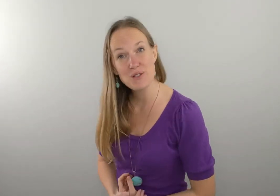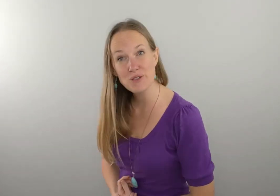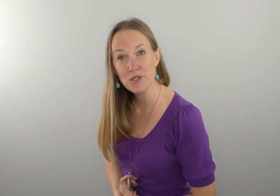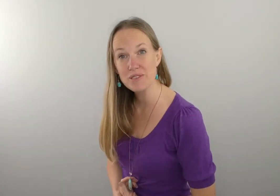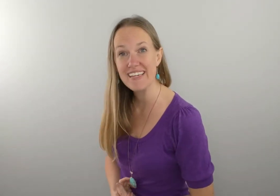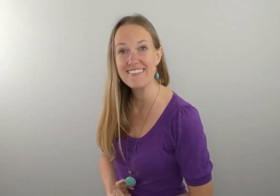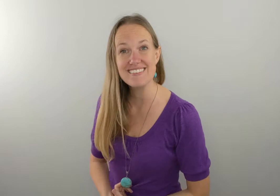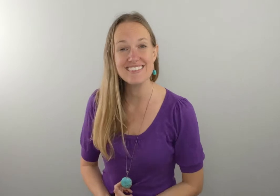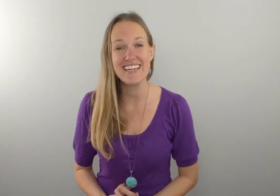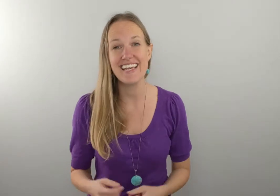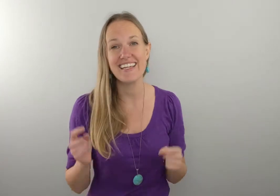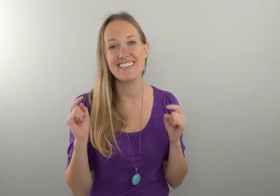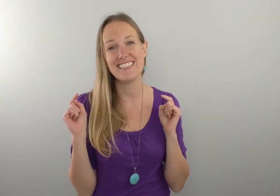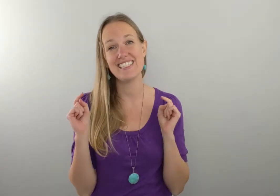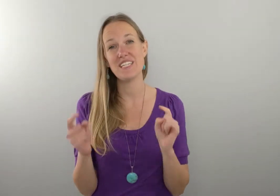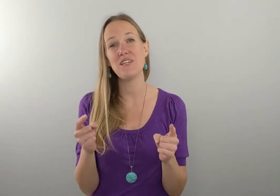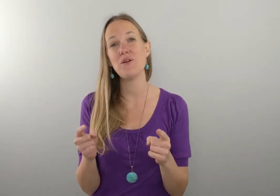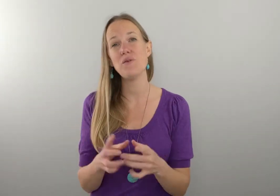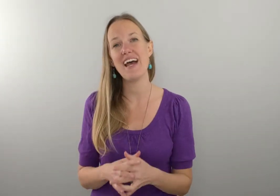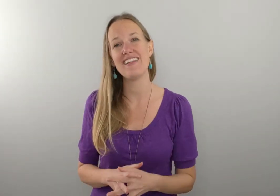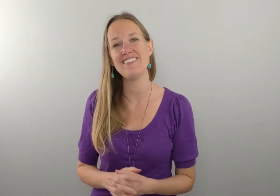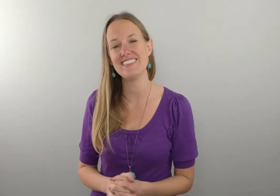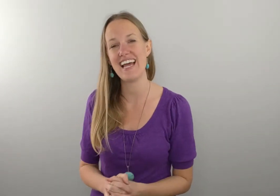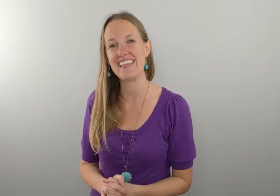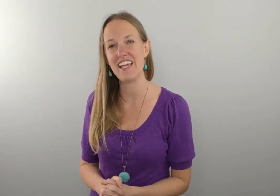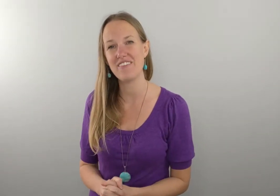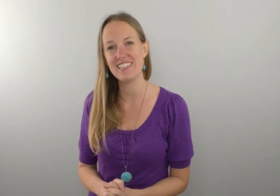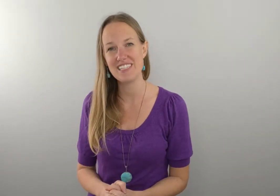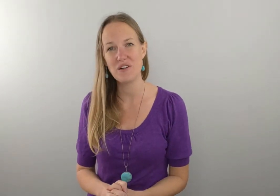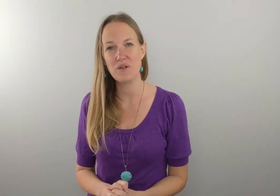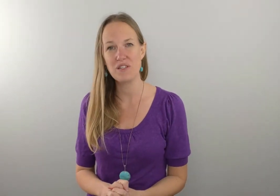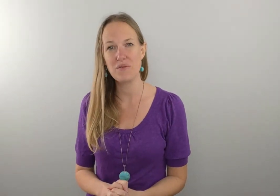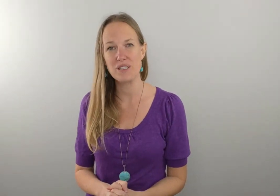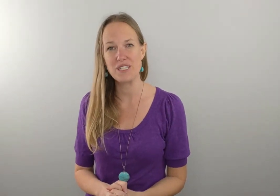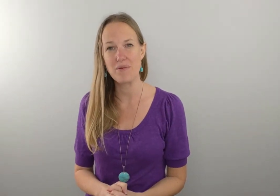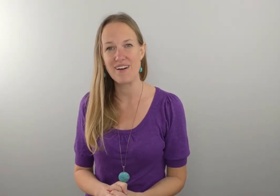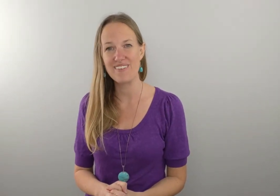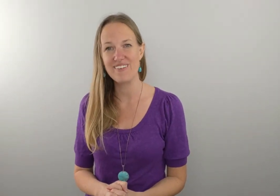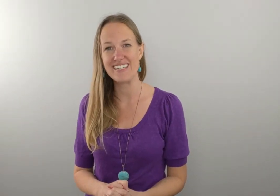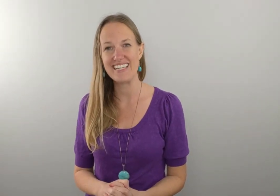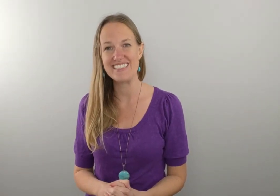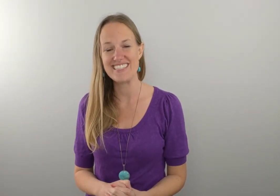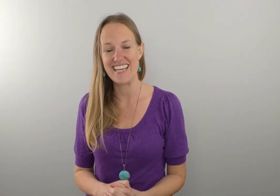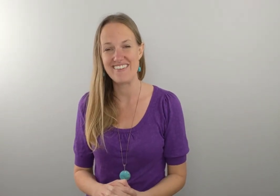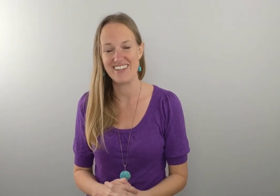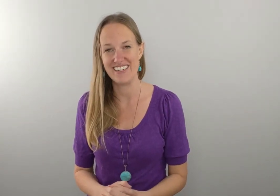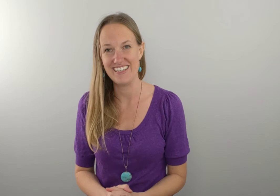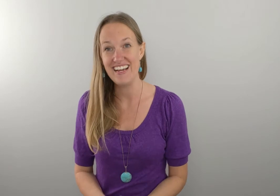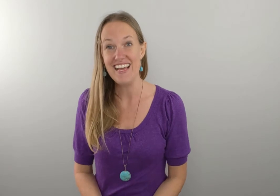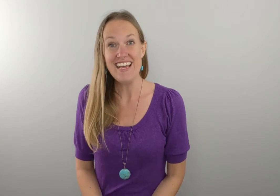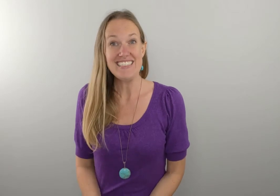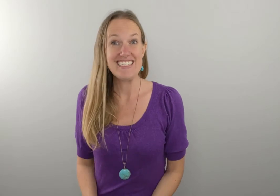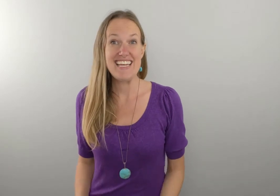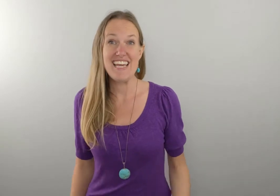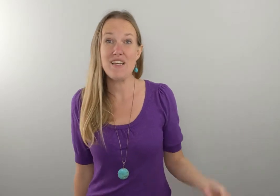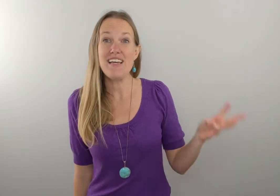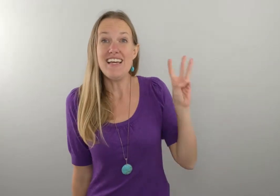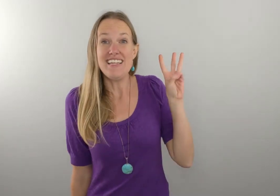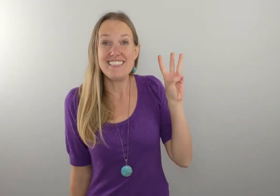YouTube channel dedicated to teaching you how to use sign language in order to worship our Lord and Savior. Today is